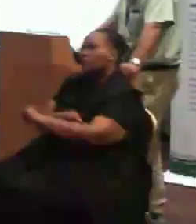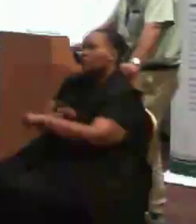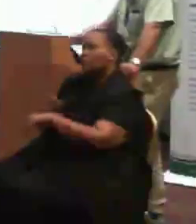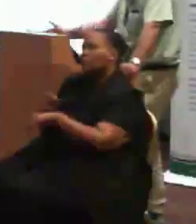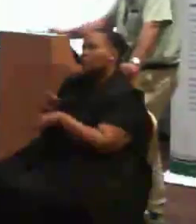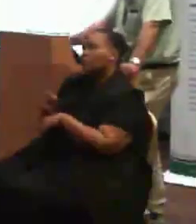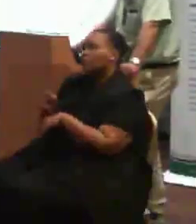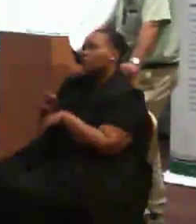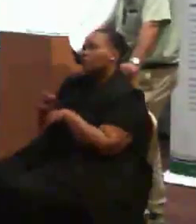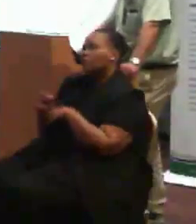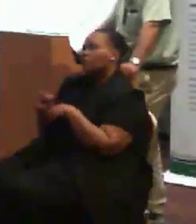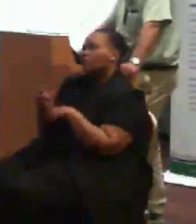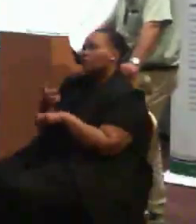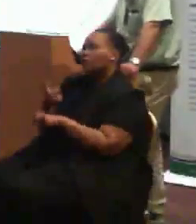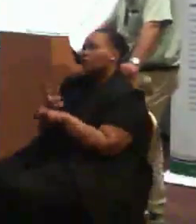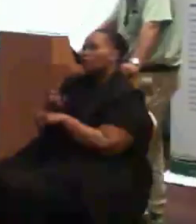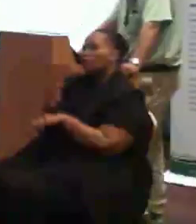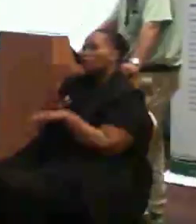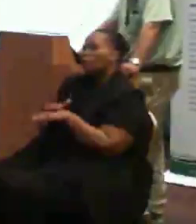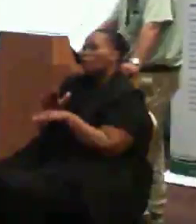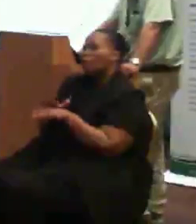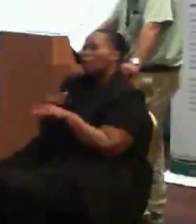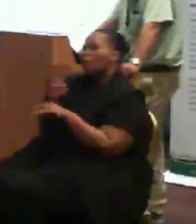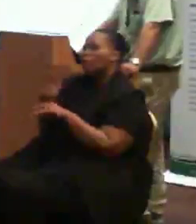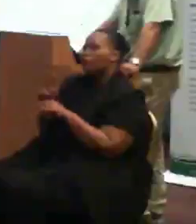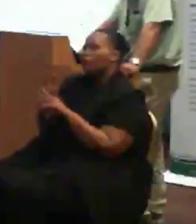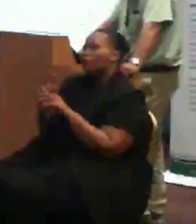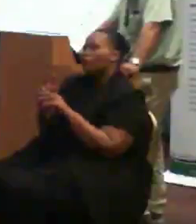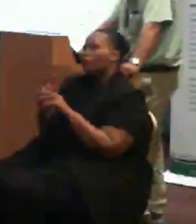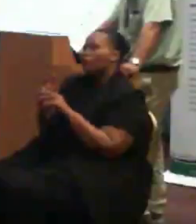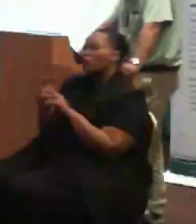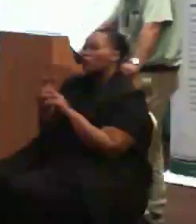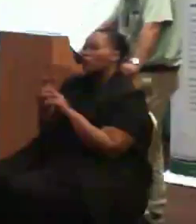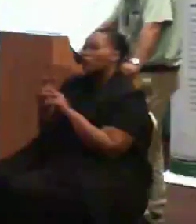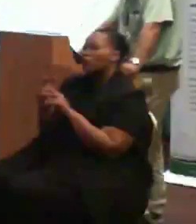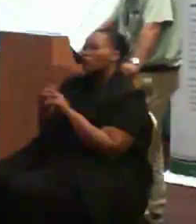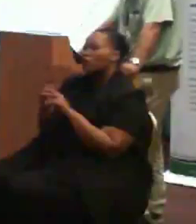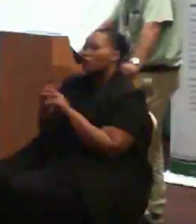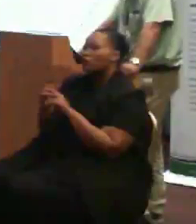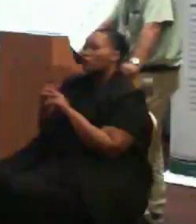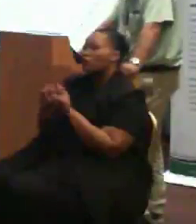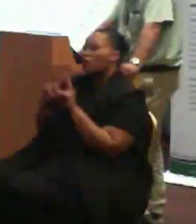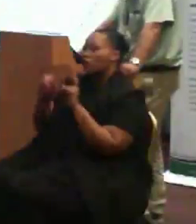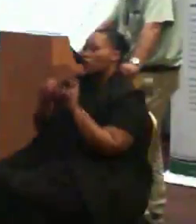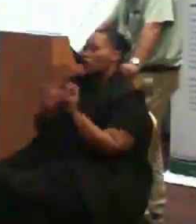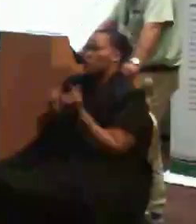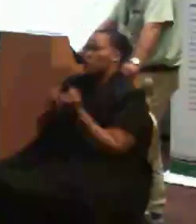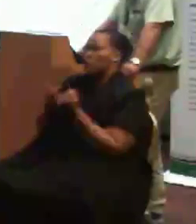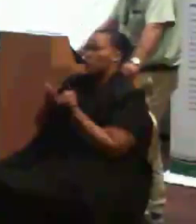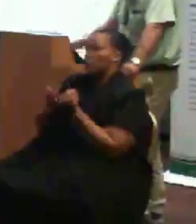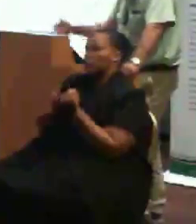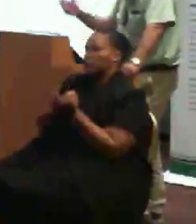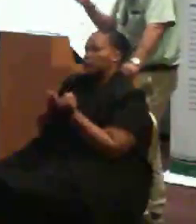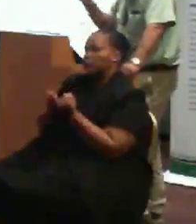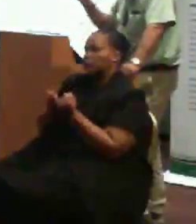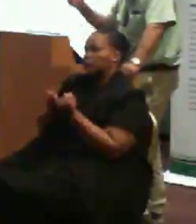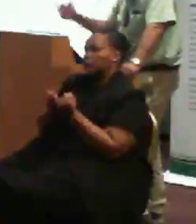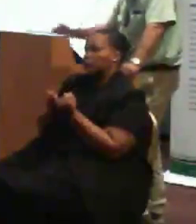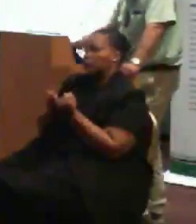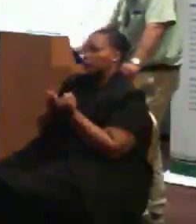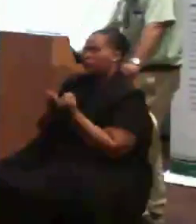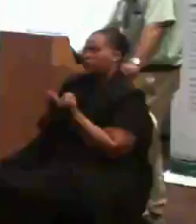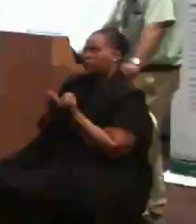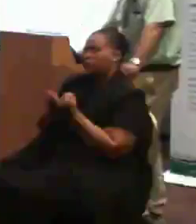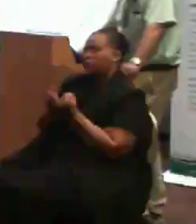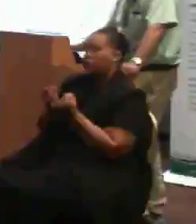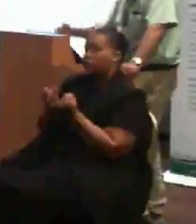will make it more difficult for Eskom to compete cost-effective in future. And you have to bear